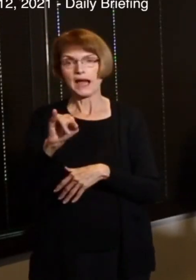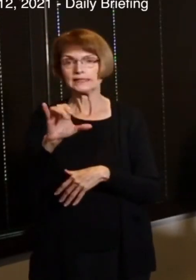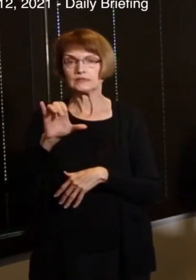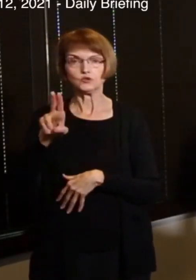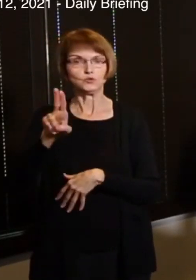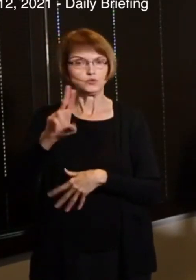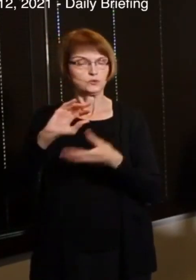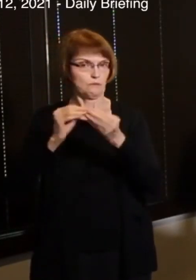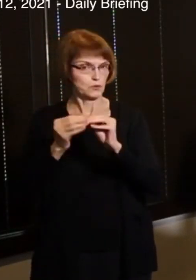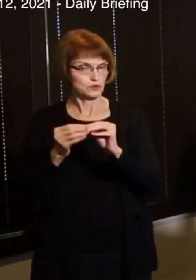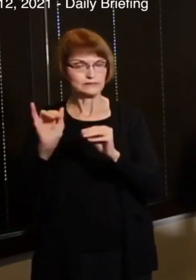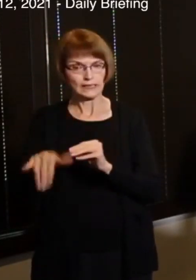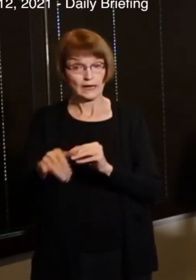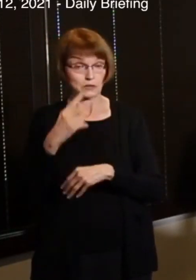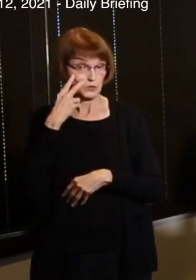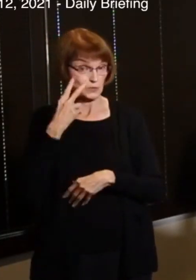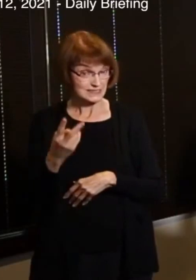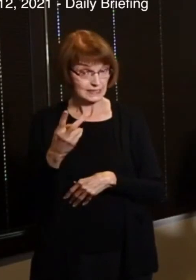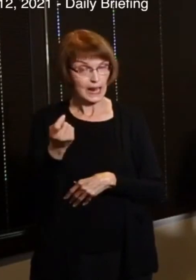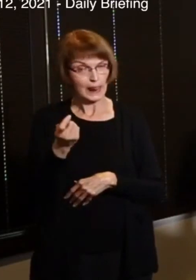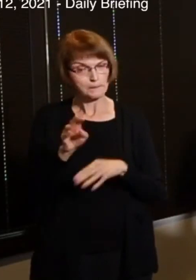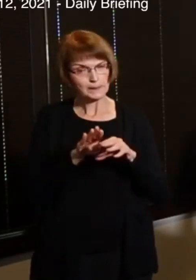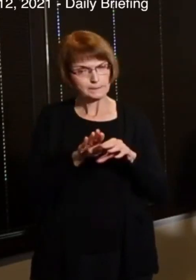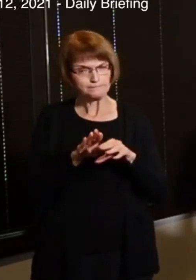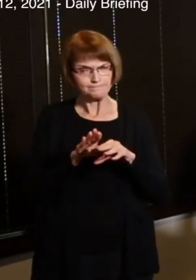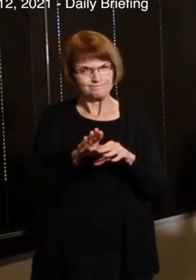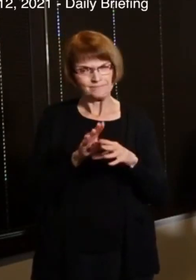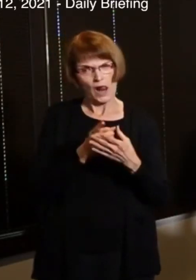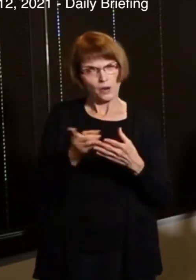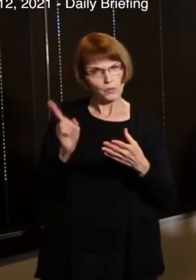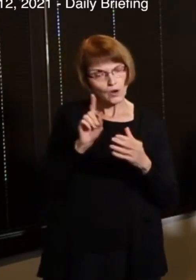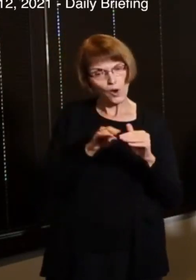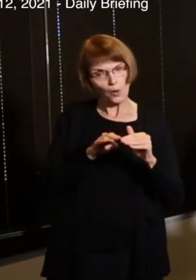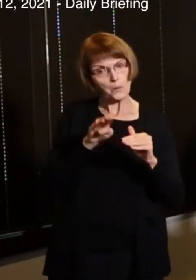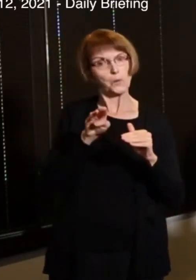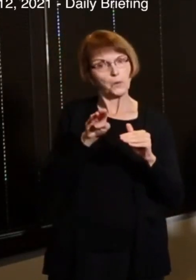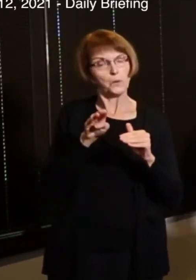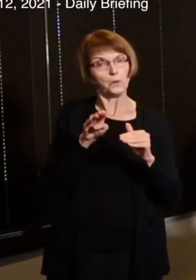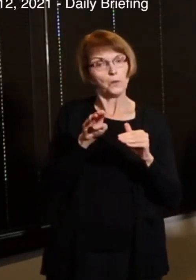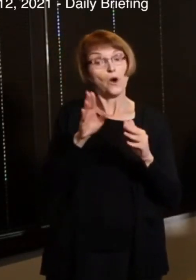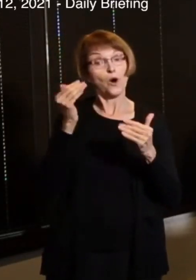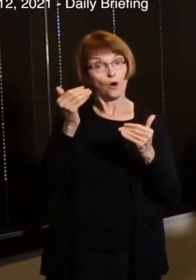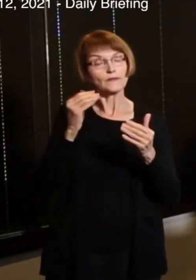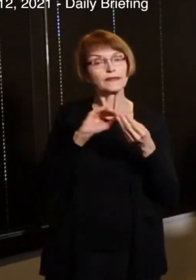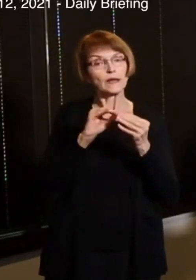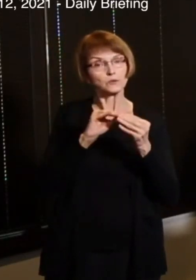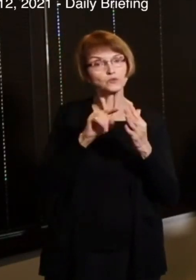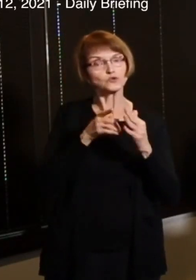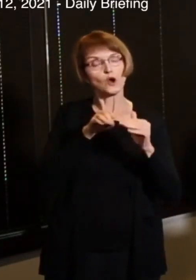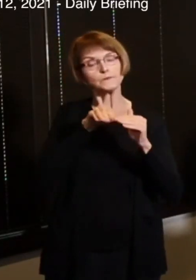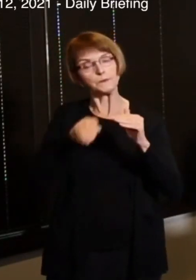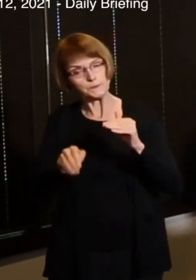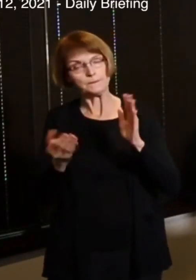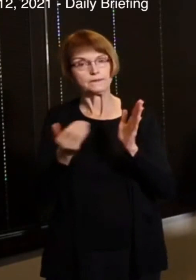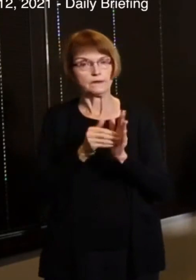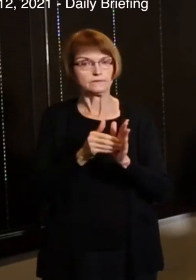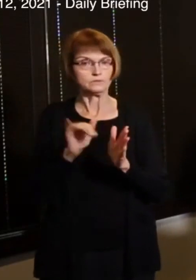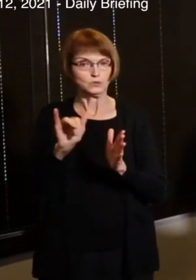ICU census. You can see that little bit of an uptick there from a week ago, but hopefully those numbers will start trending down as